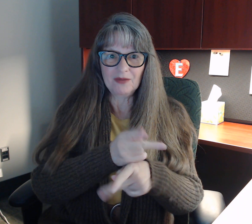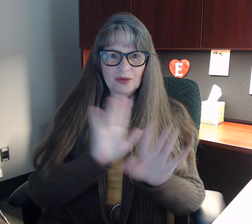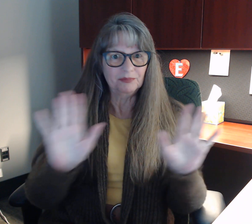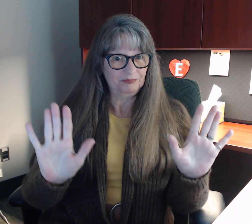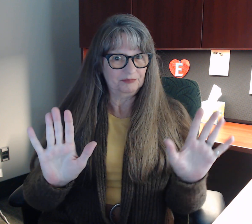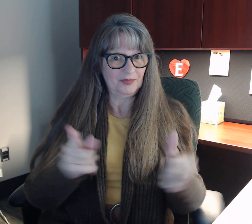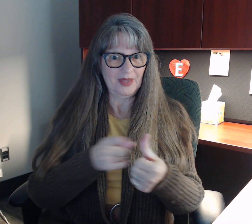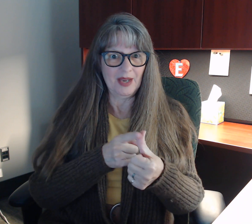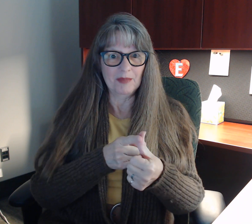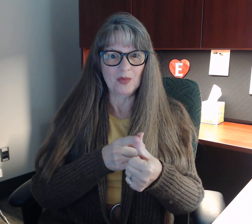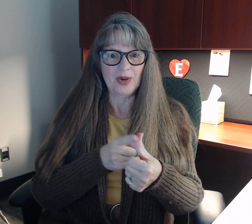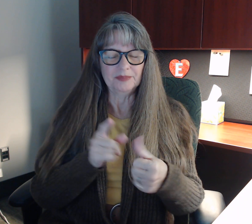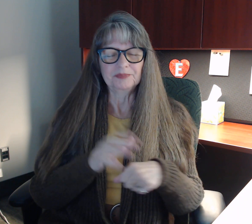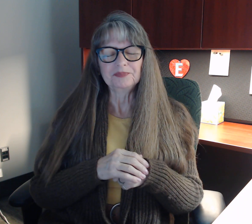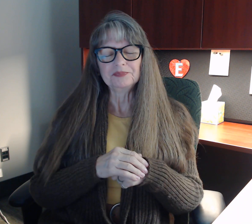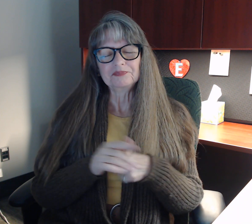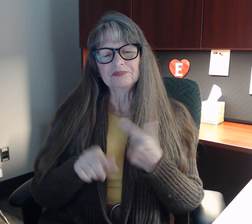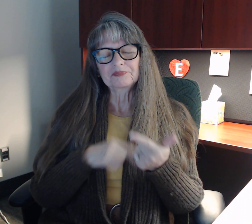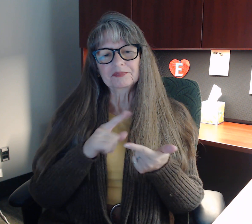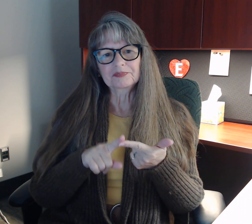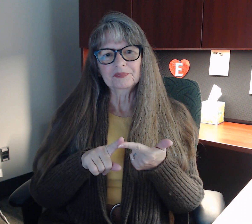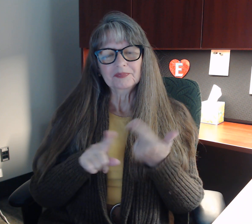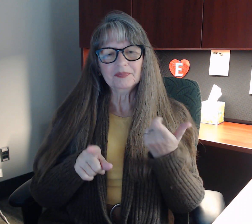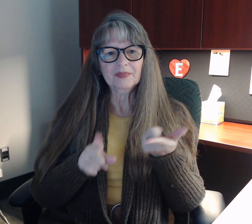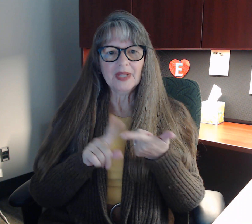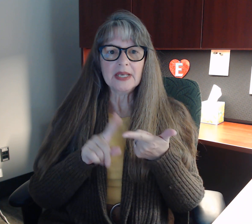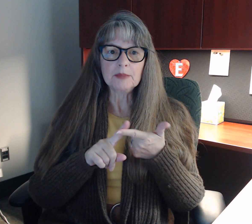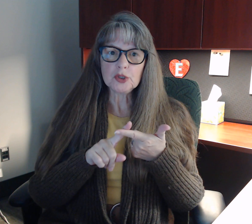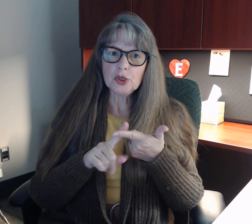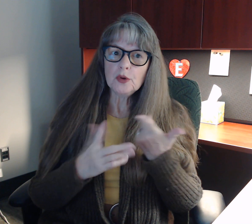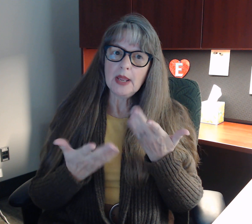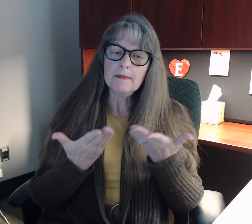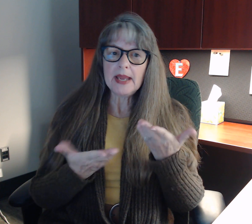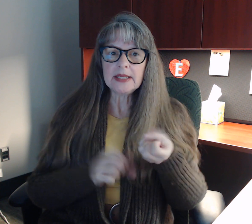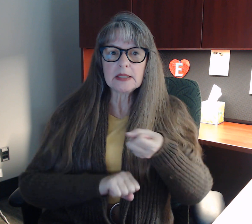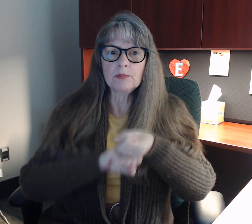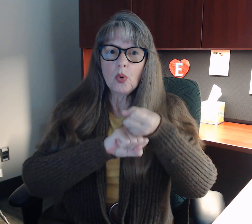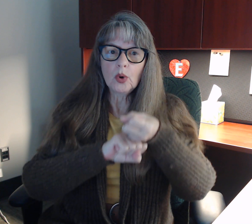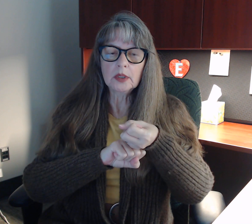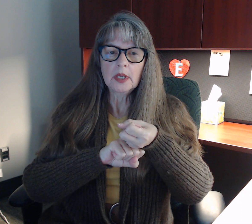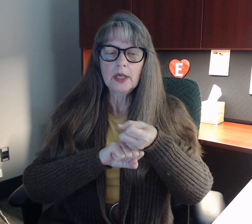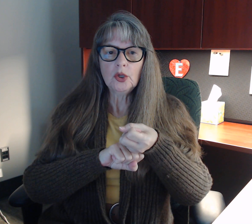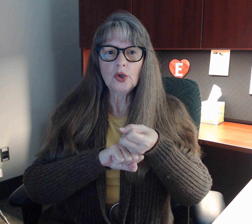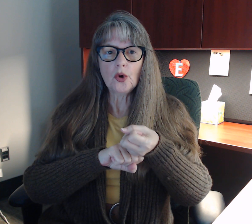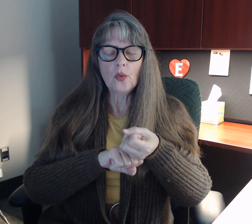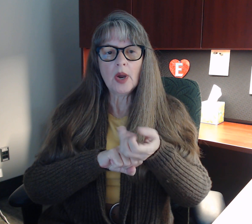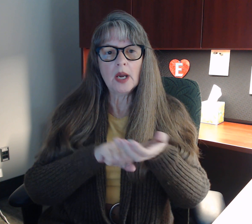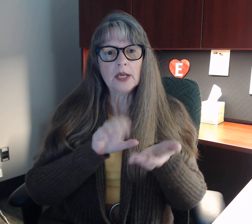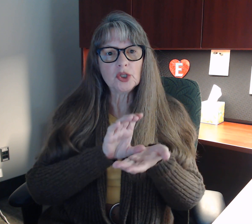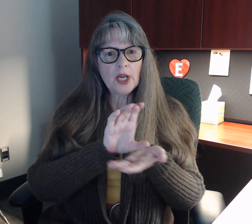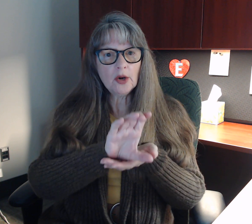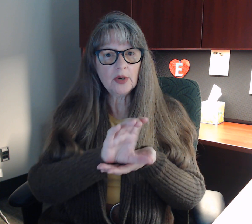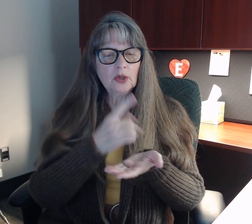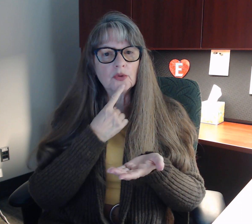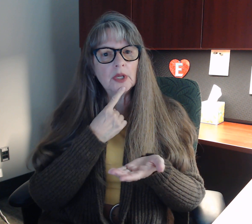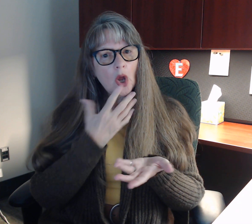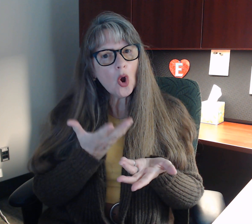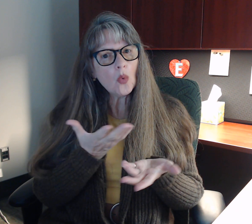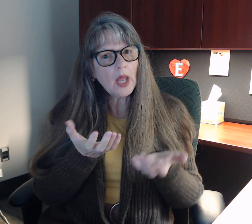careful. Number one. Number two, it may support, a charity, and you're thinking, oh, well, I